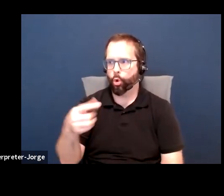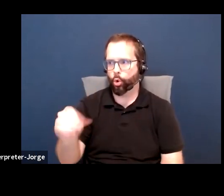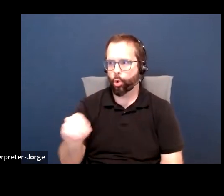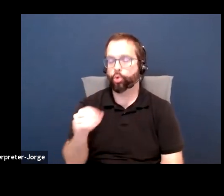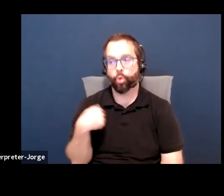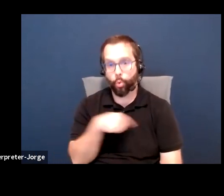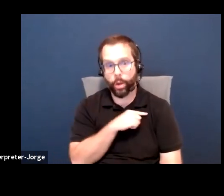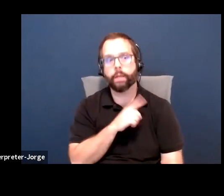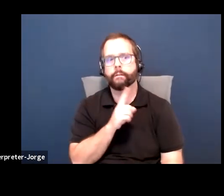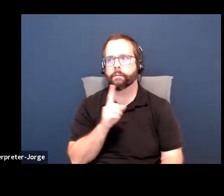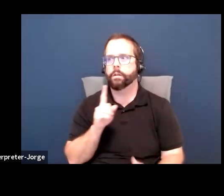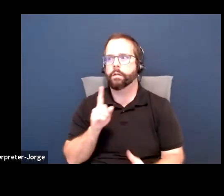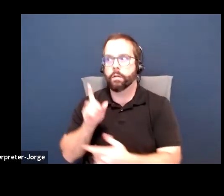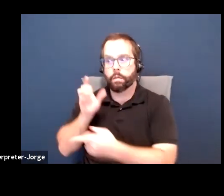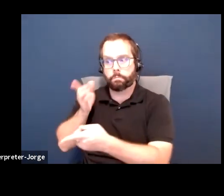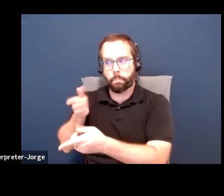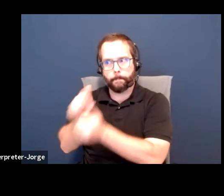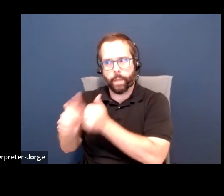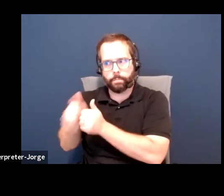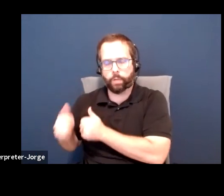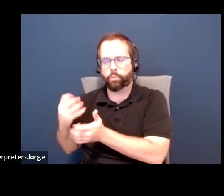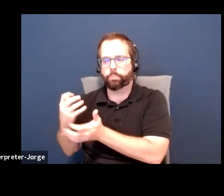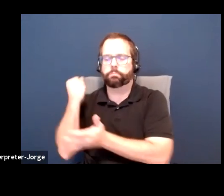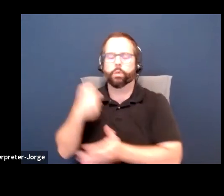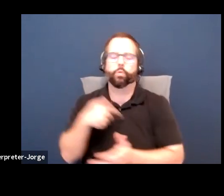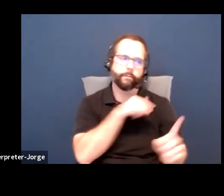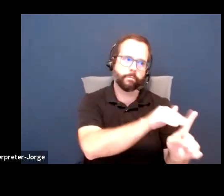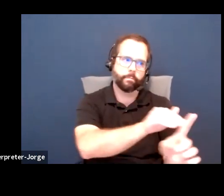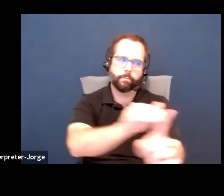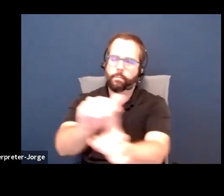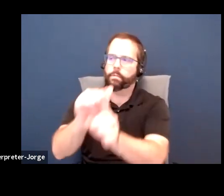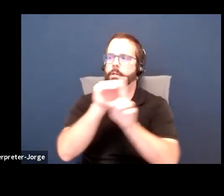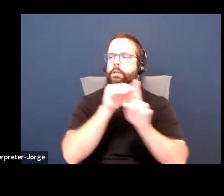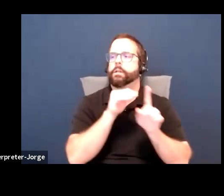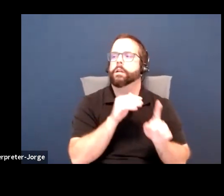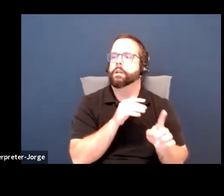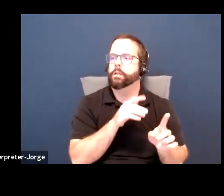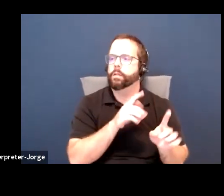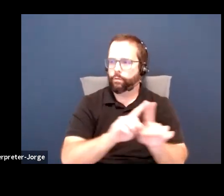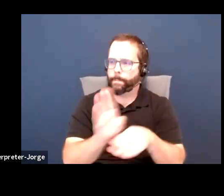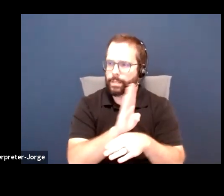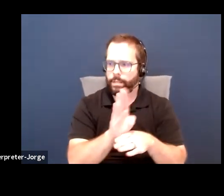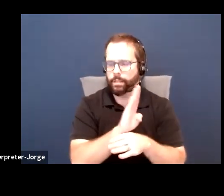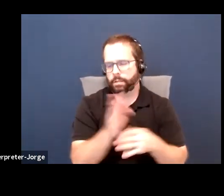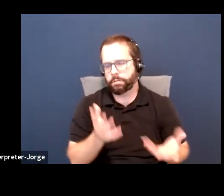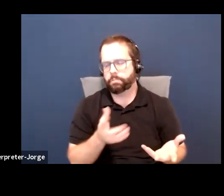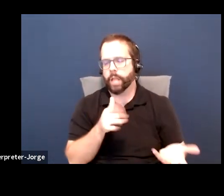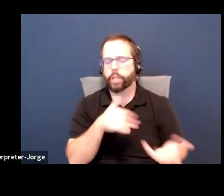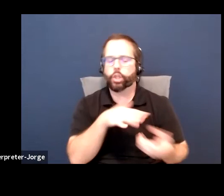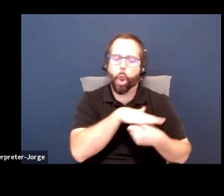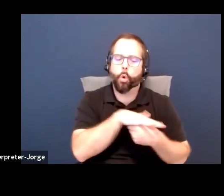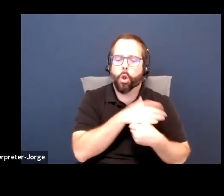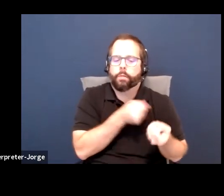adopt this through local advocacy measures. And then moving on to slide